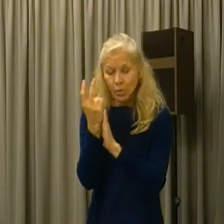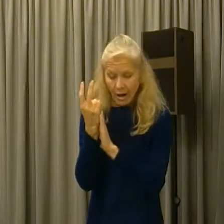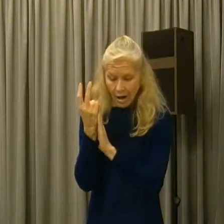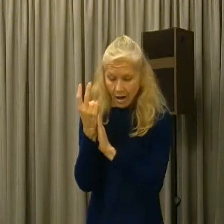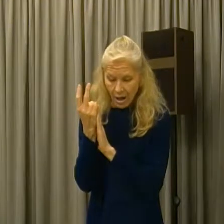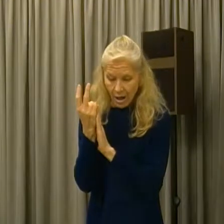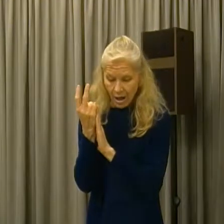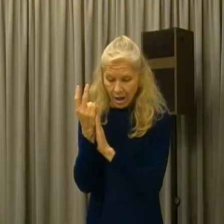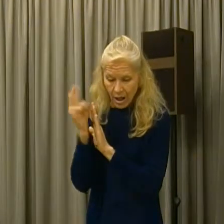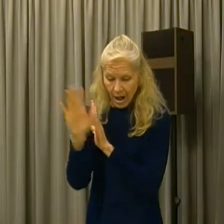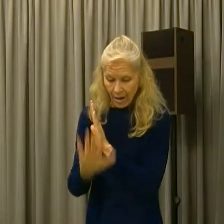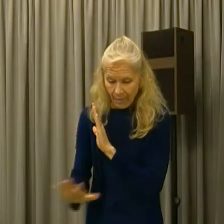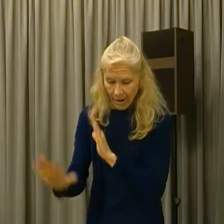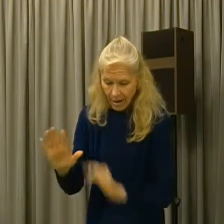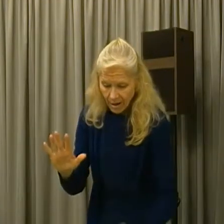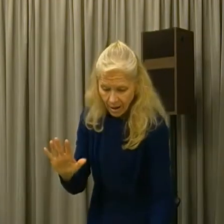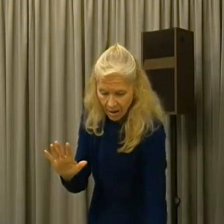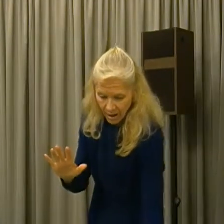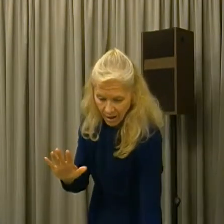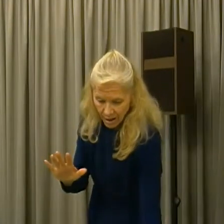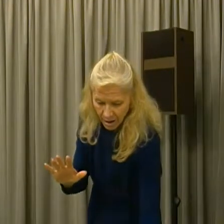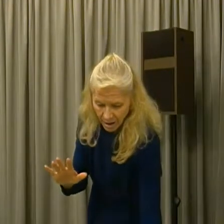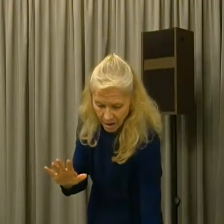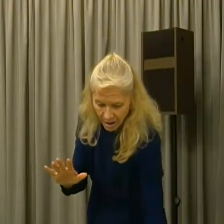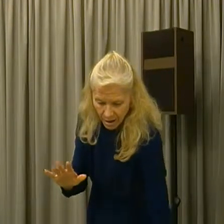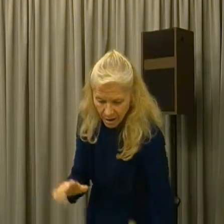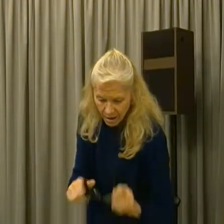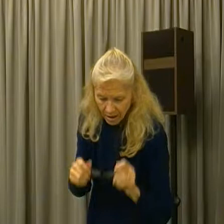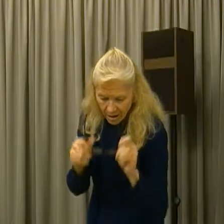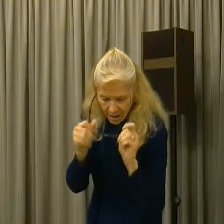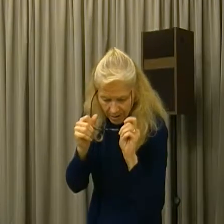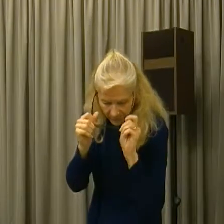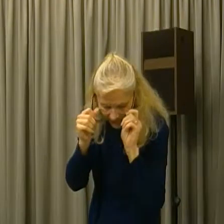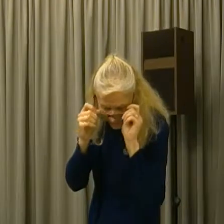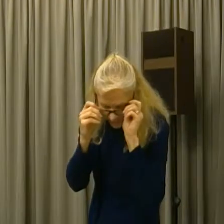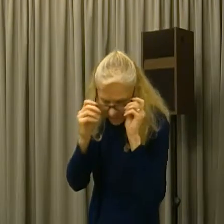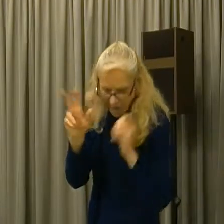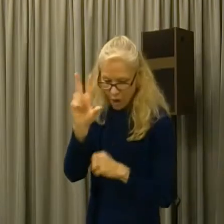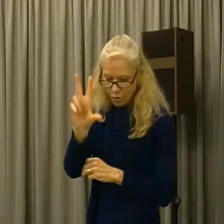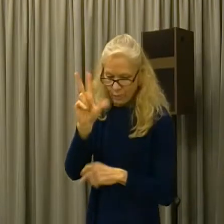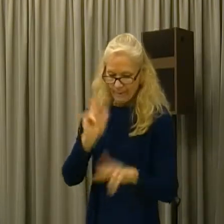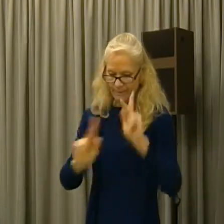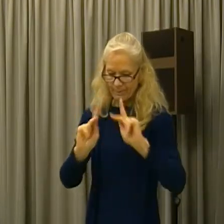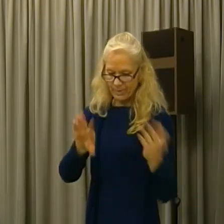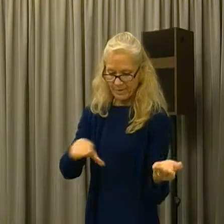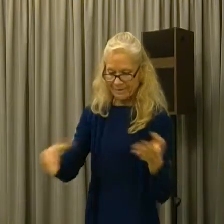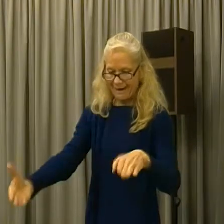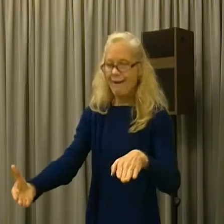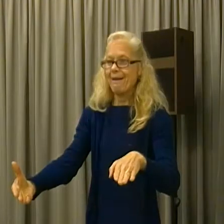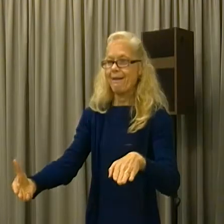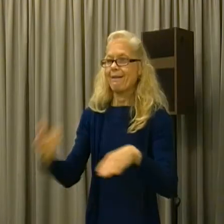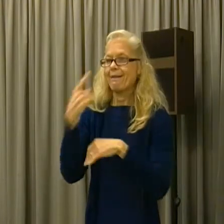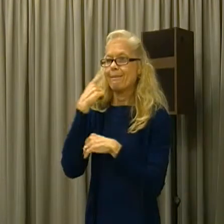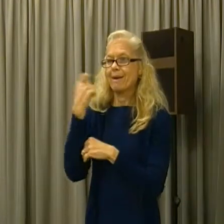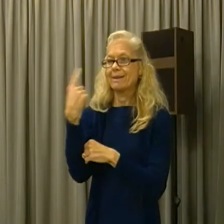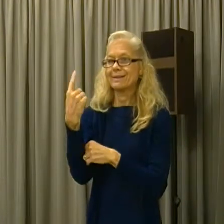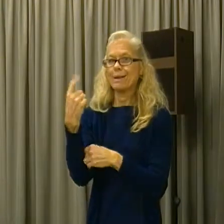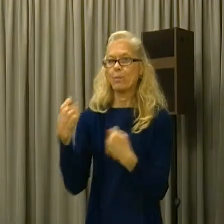of deaths each year. An estimated 4 million U.S. adults report driving under the influence